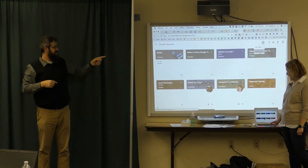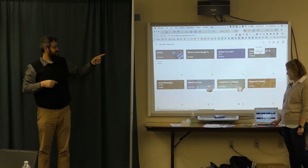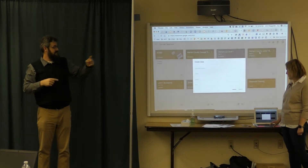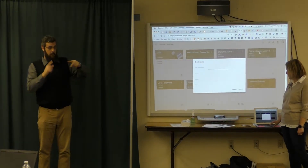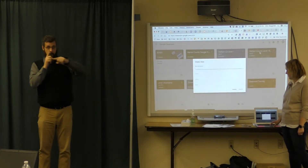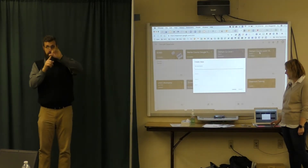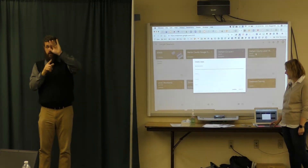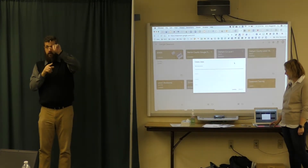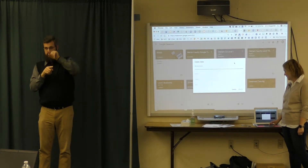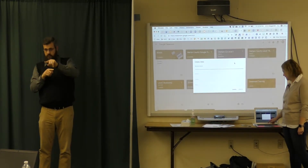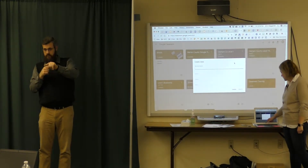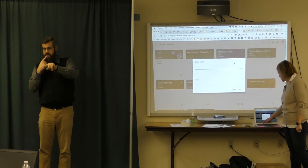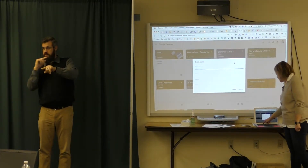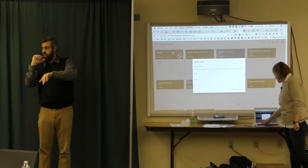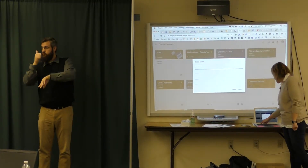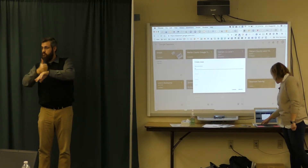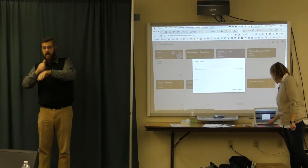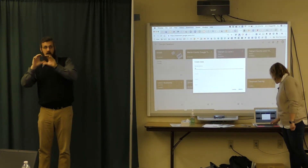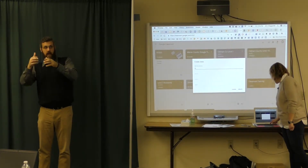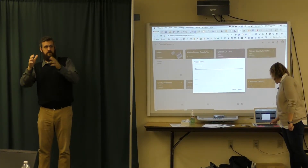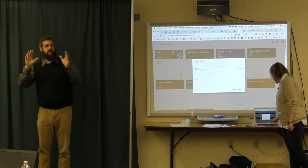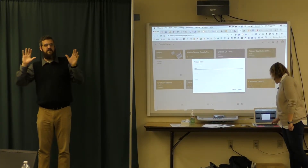Create class. What?